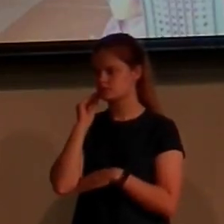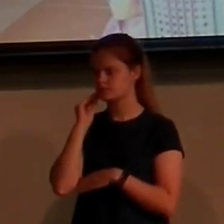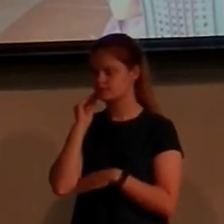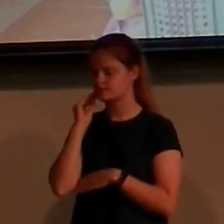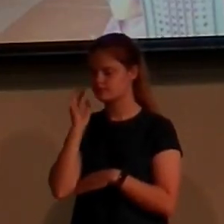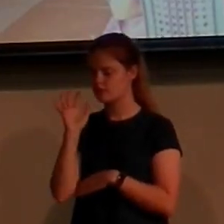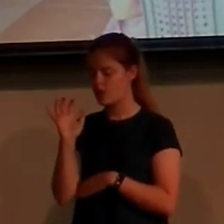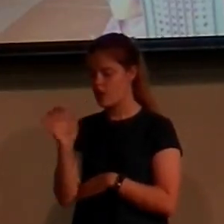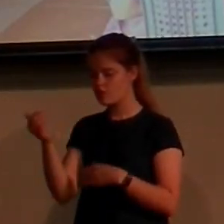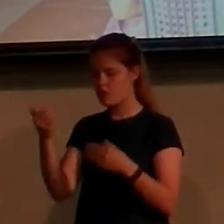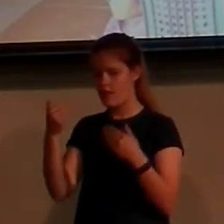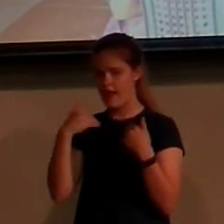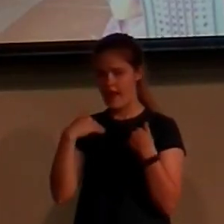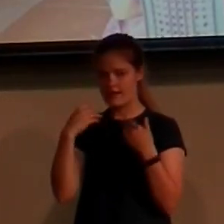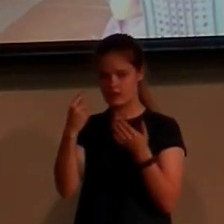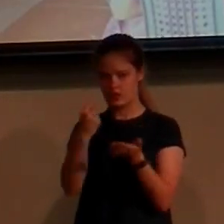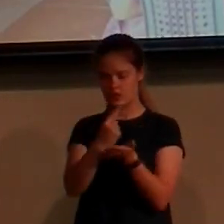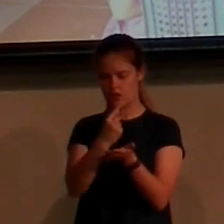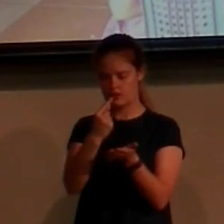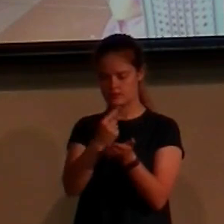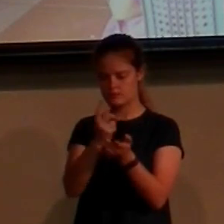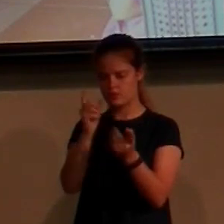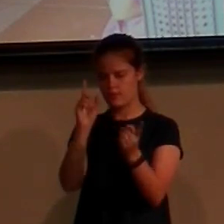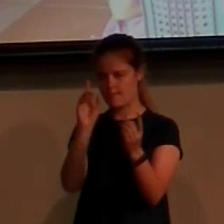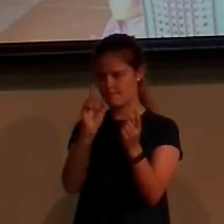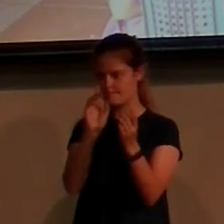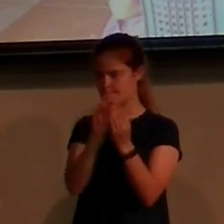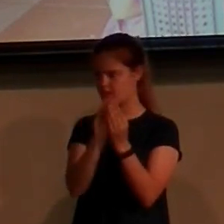held gospel meetings.